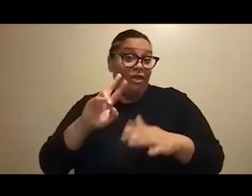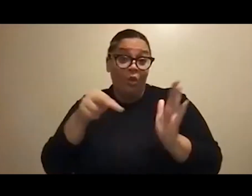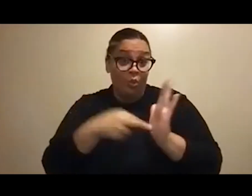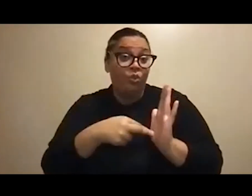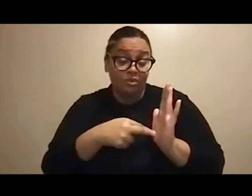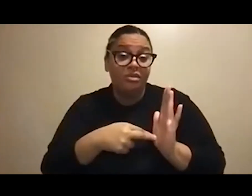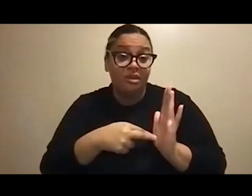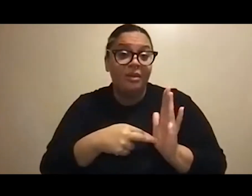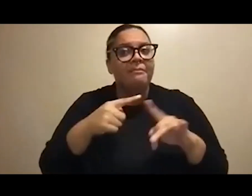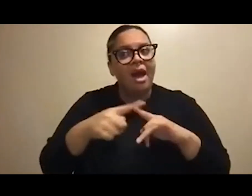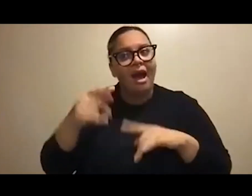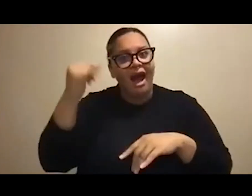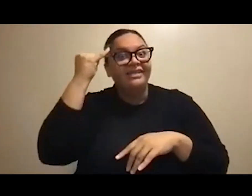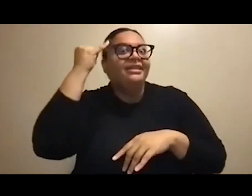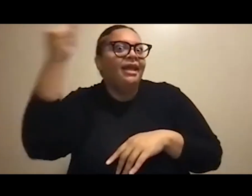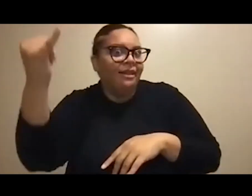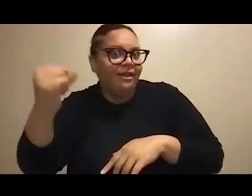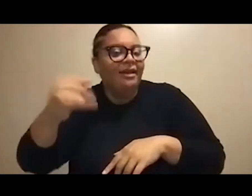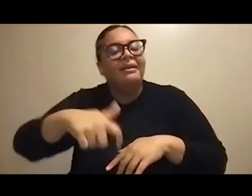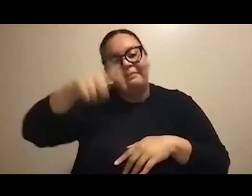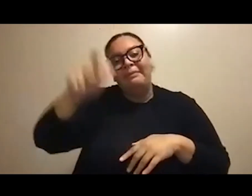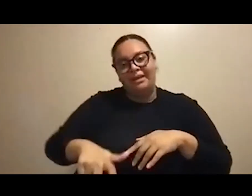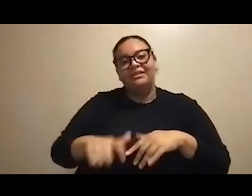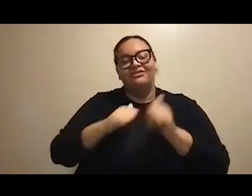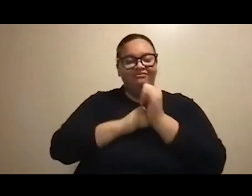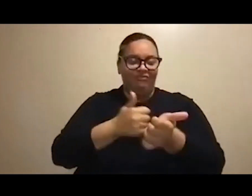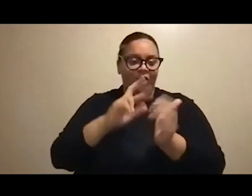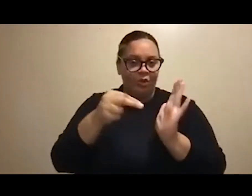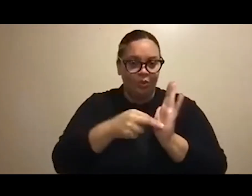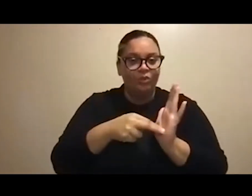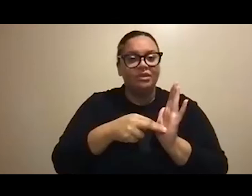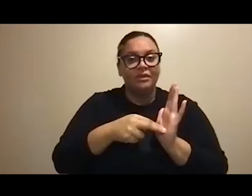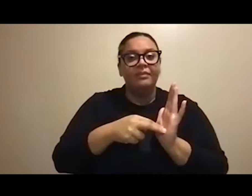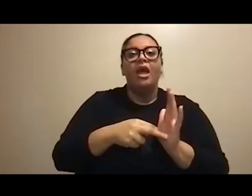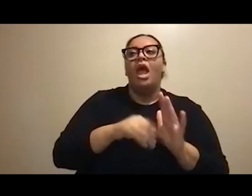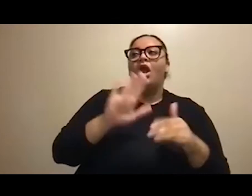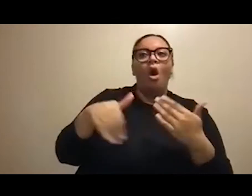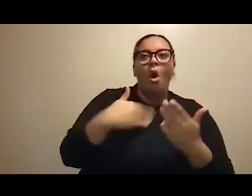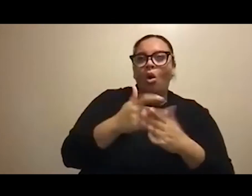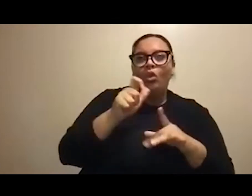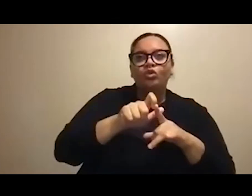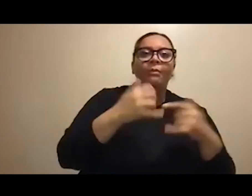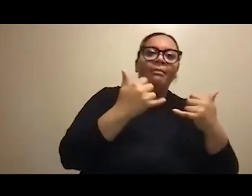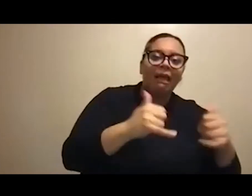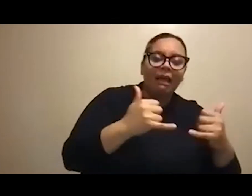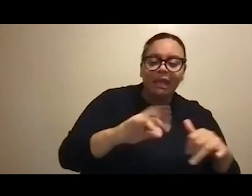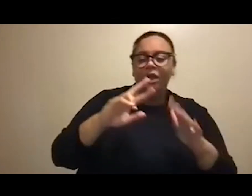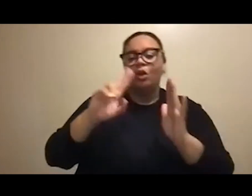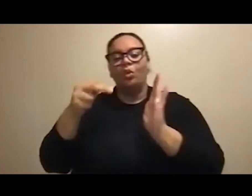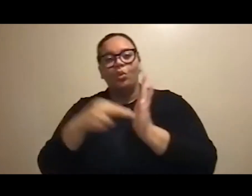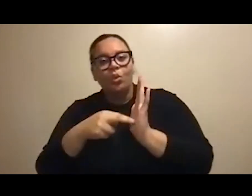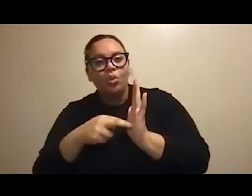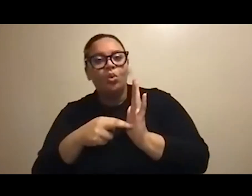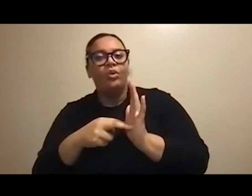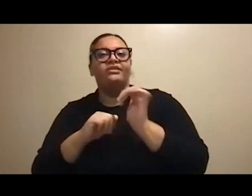ideally, government has to play by the rules. But of course, all those terms, playing, rules, abide, are